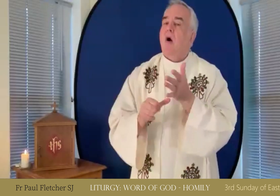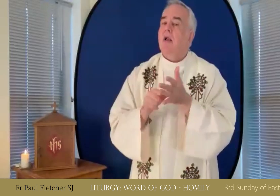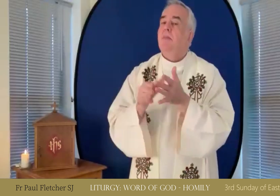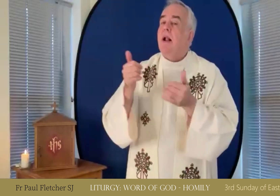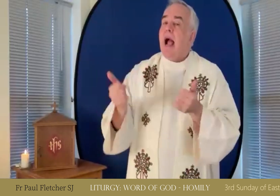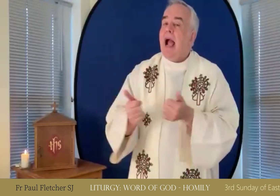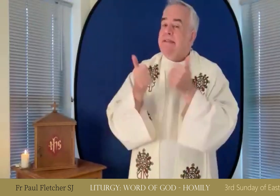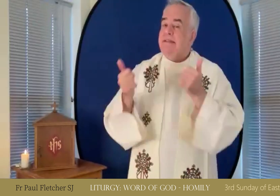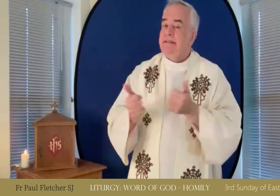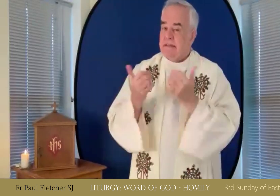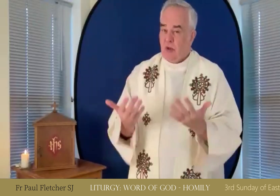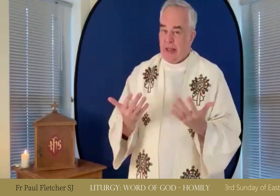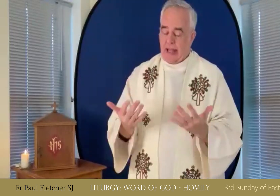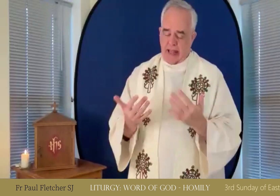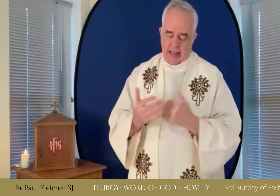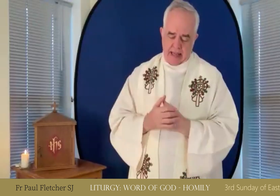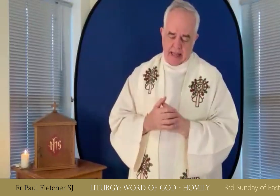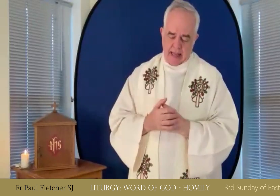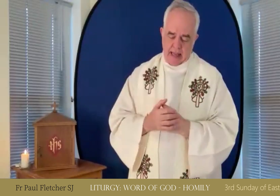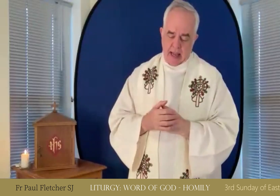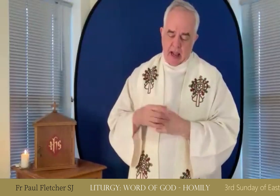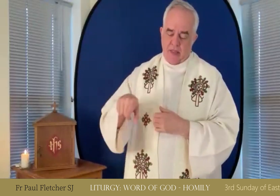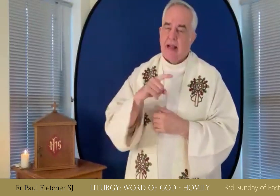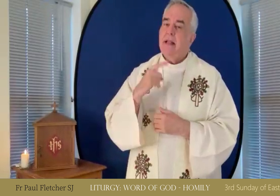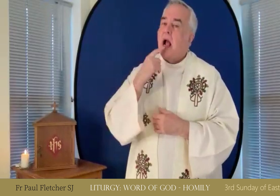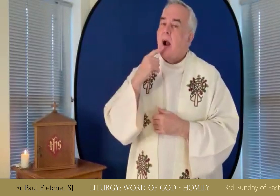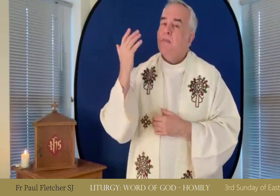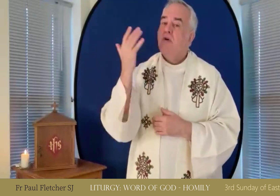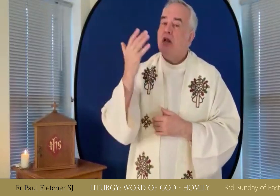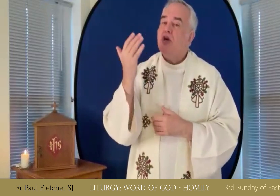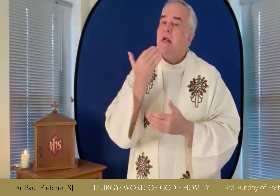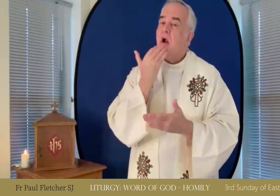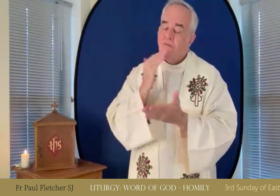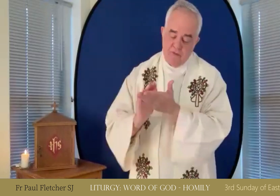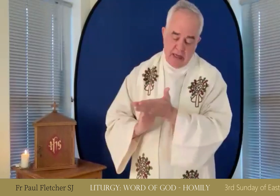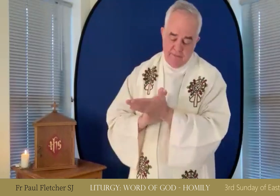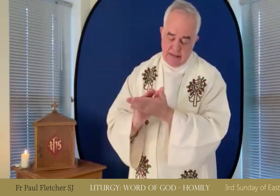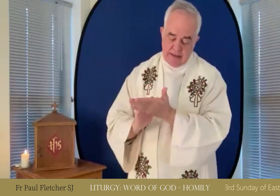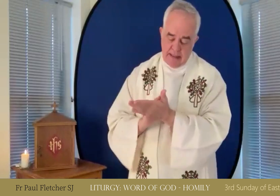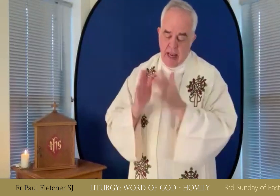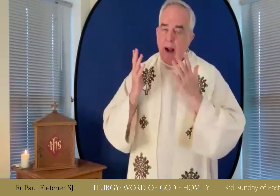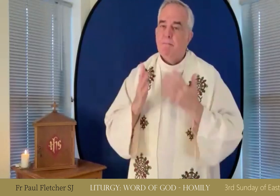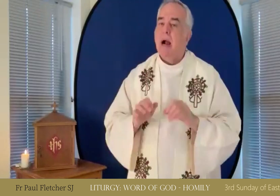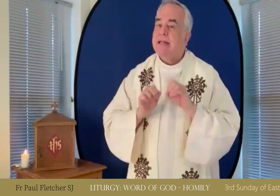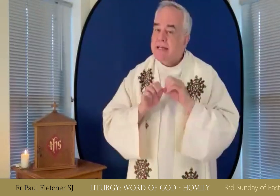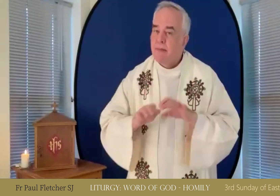Got the end today, but preaching of forgiveness must